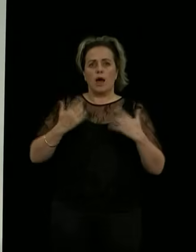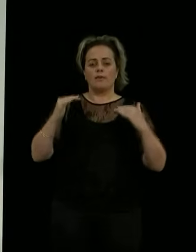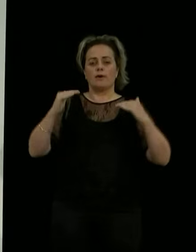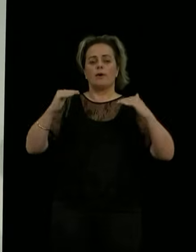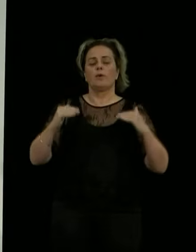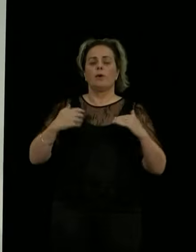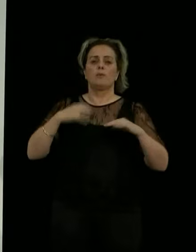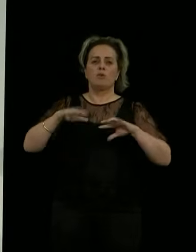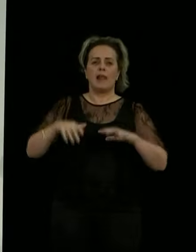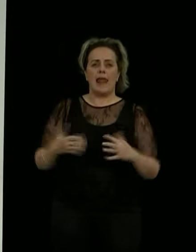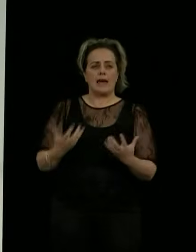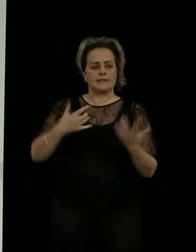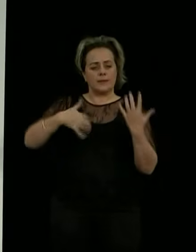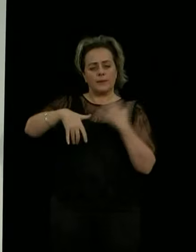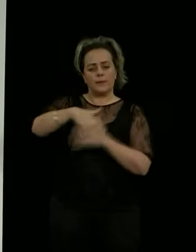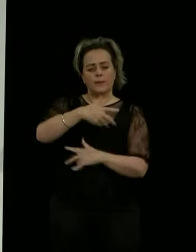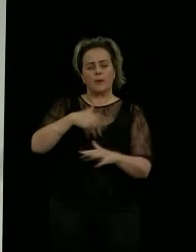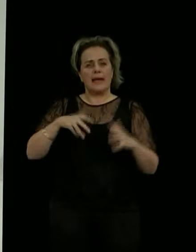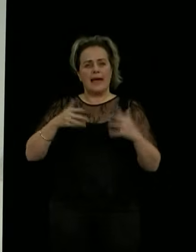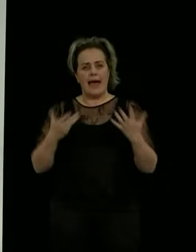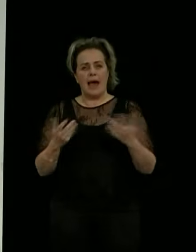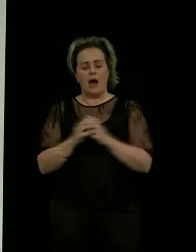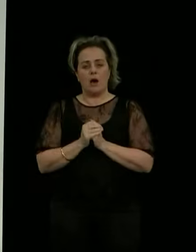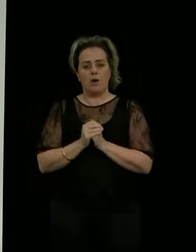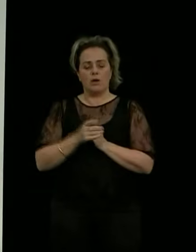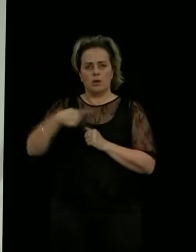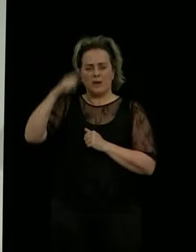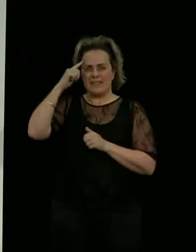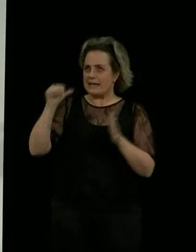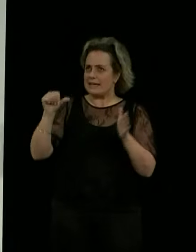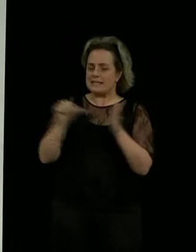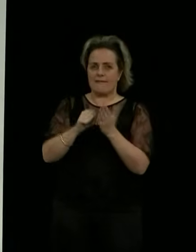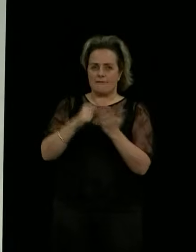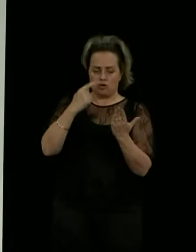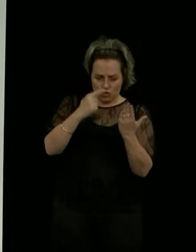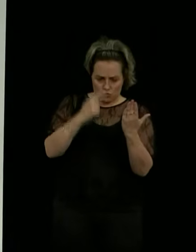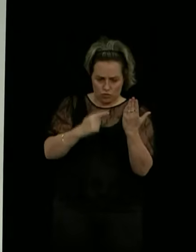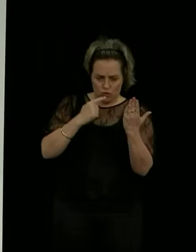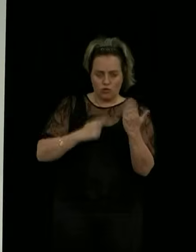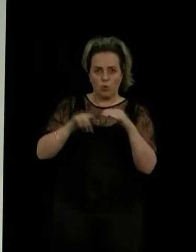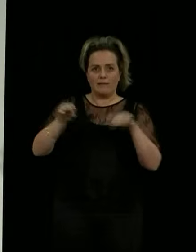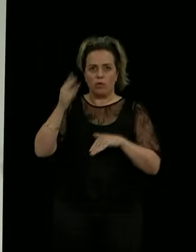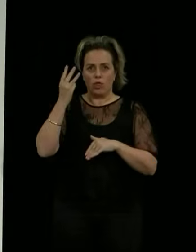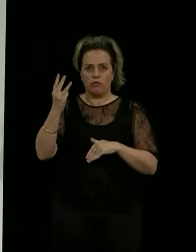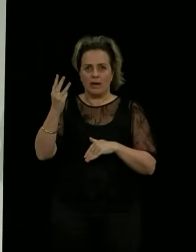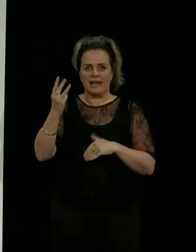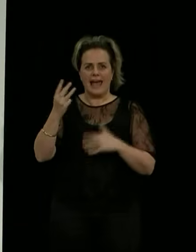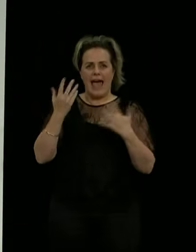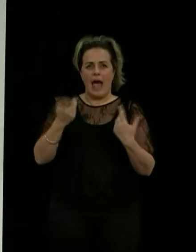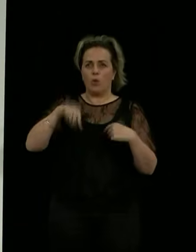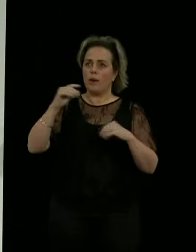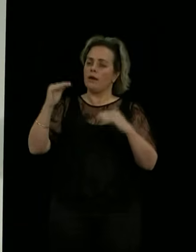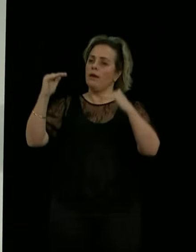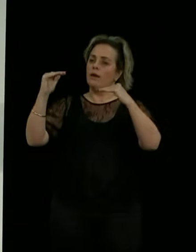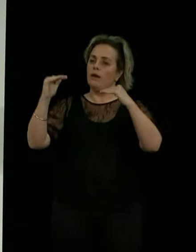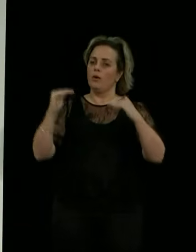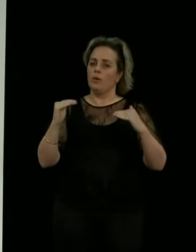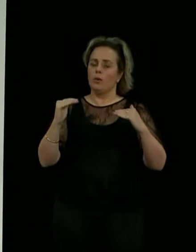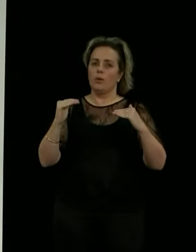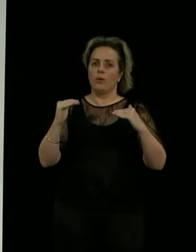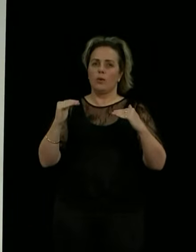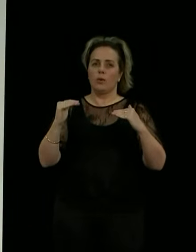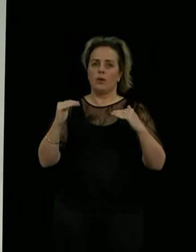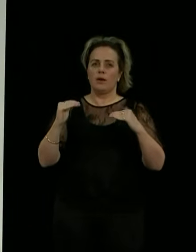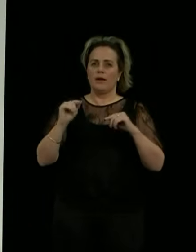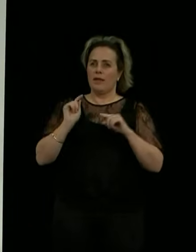easier? How do we make the transition from tough restrictions at level 3 to a place where public health measures